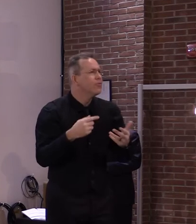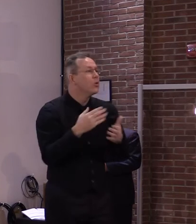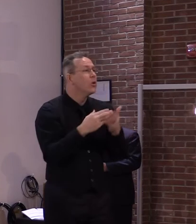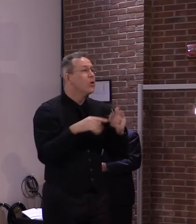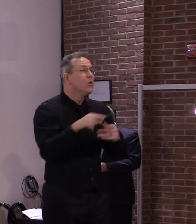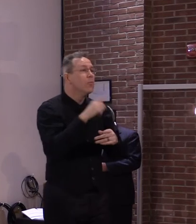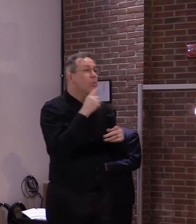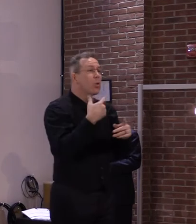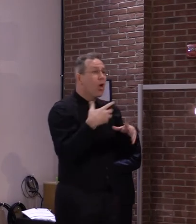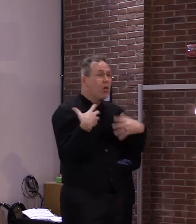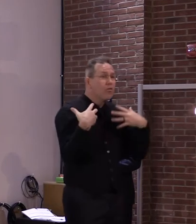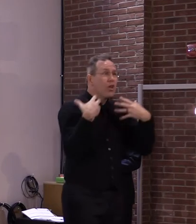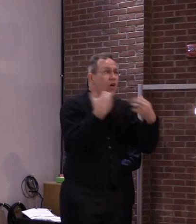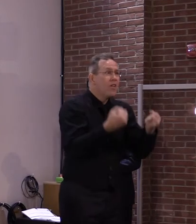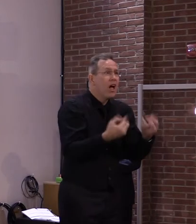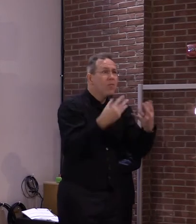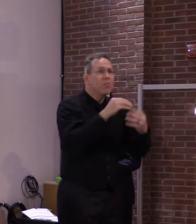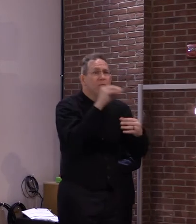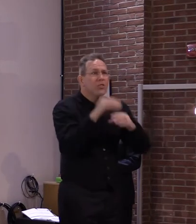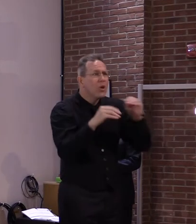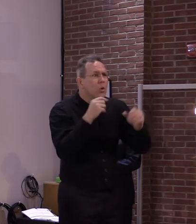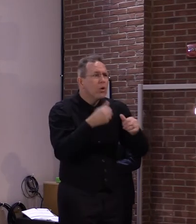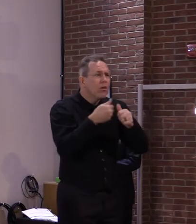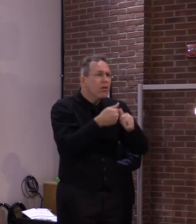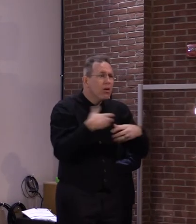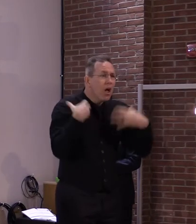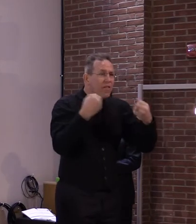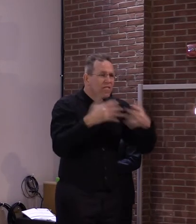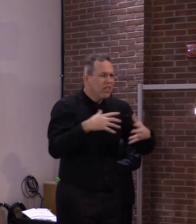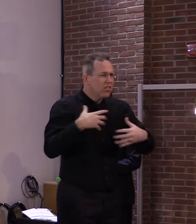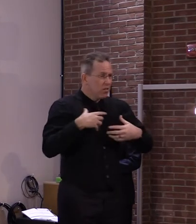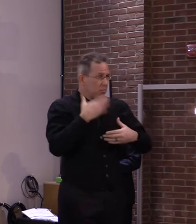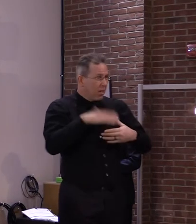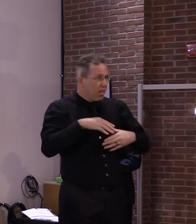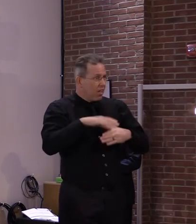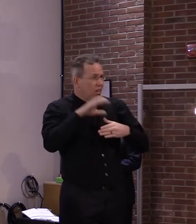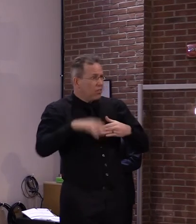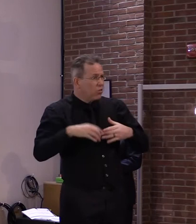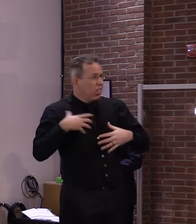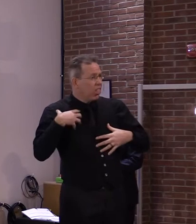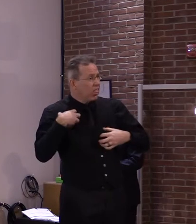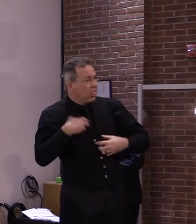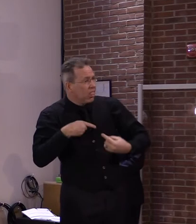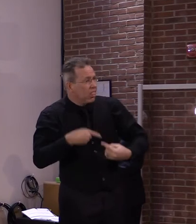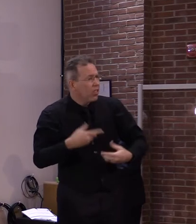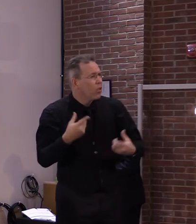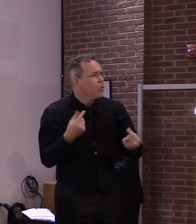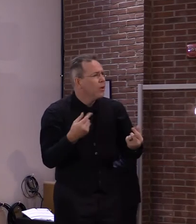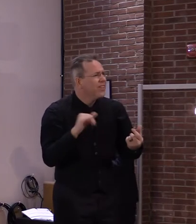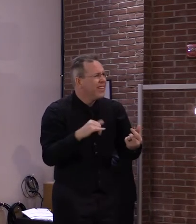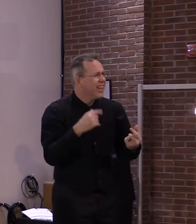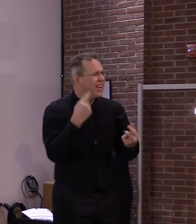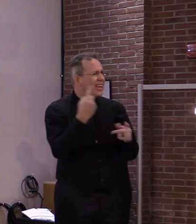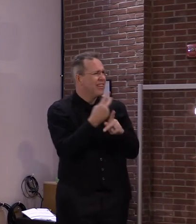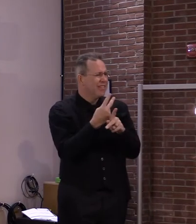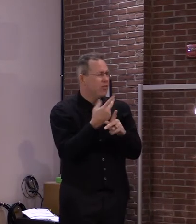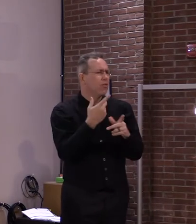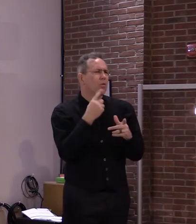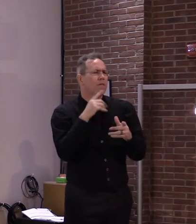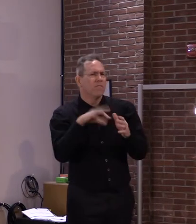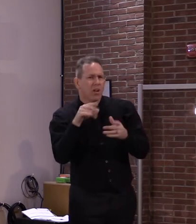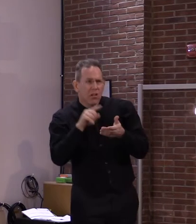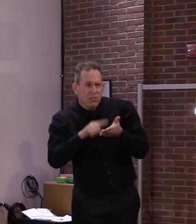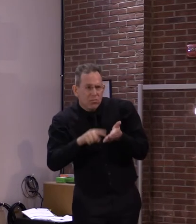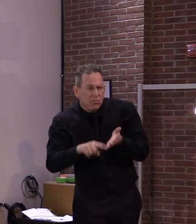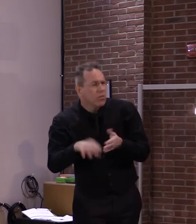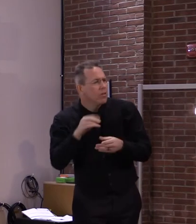figure that out but i don't have any data from that now that's going to take many many months there are some clinics